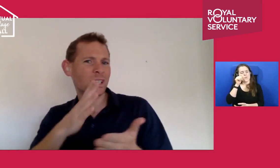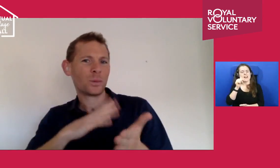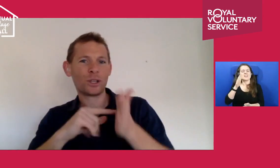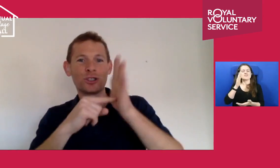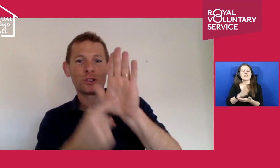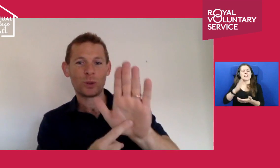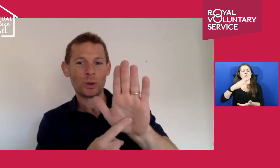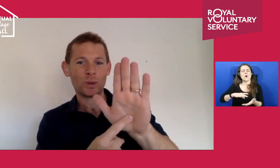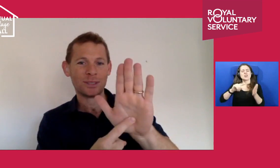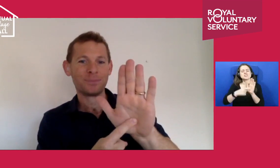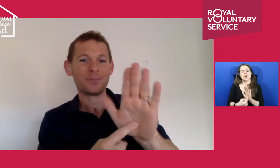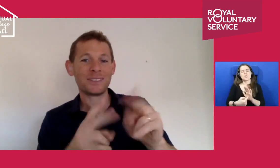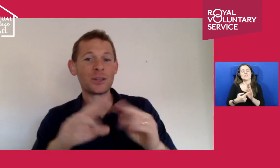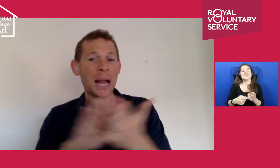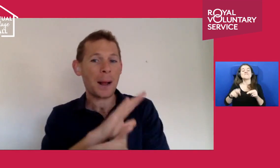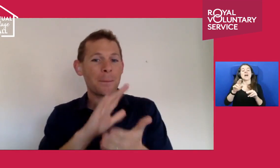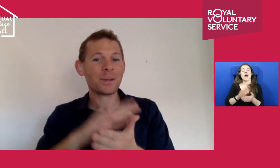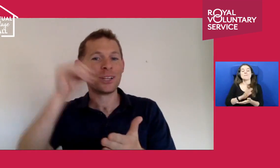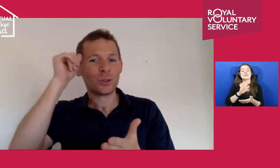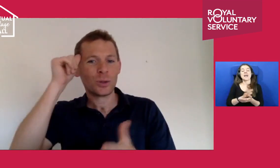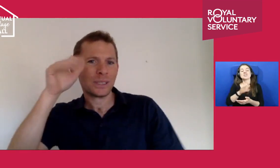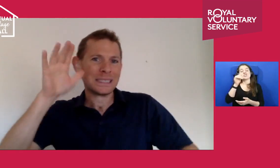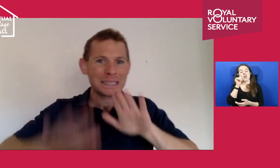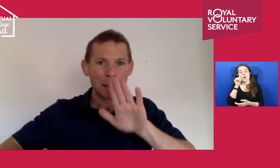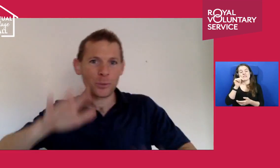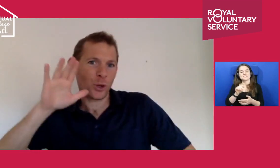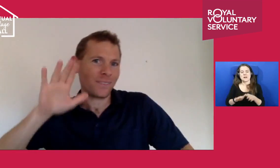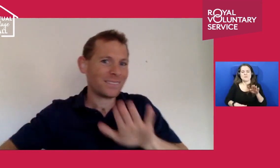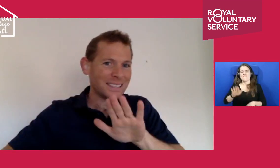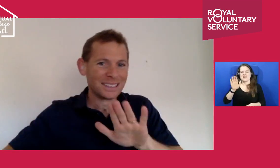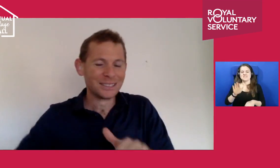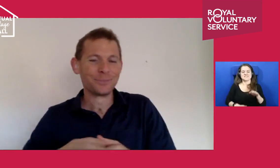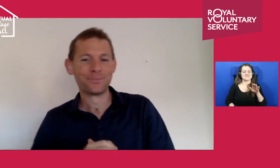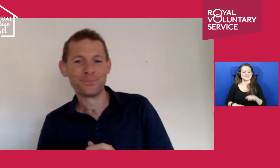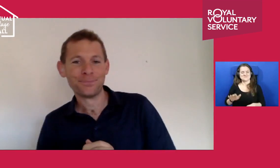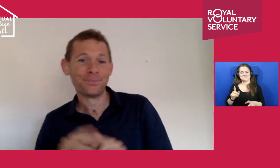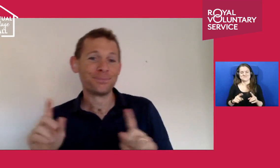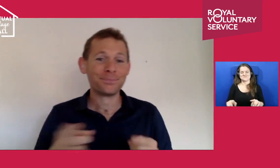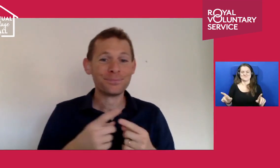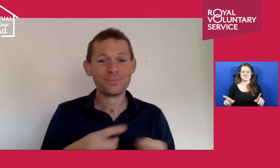and you really want to show it. If you're happy and you know it, stamp your feet.